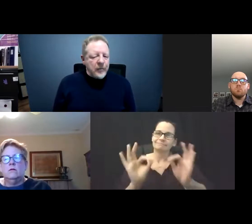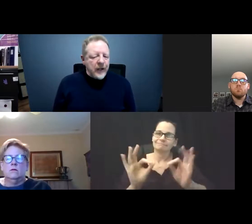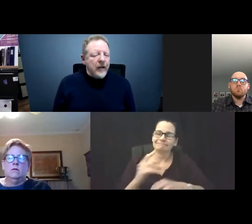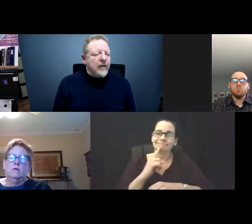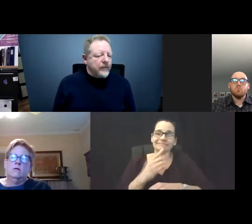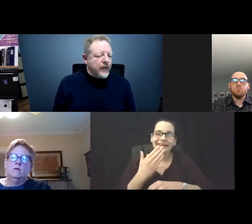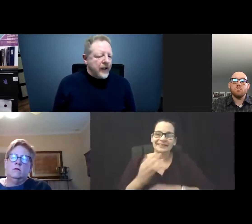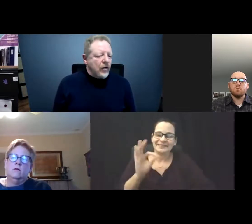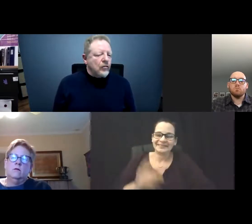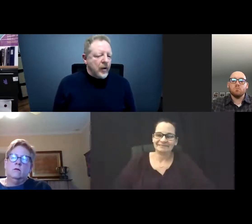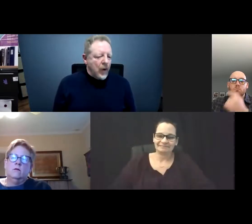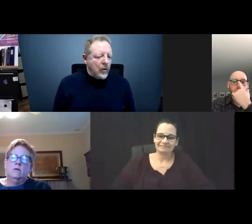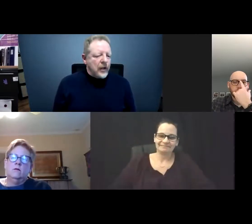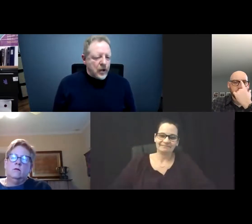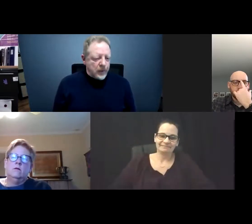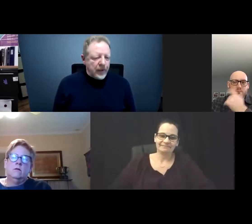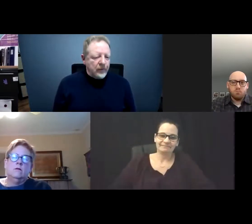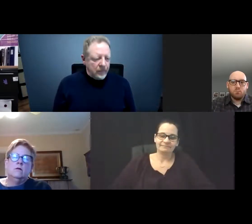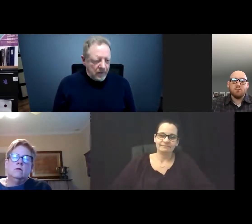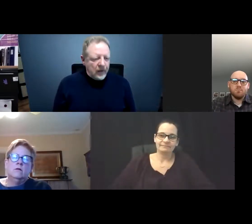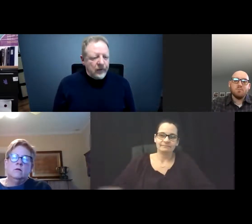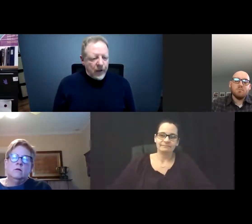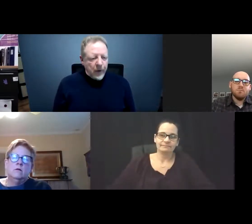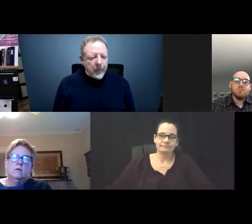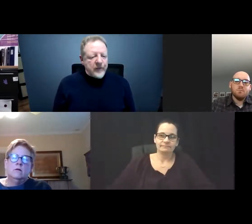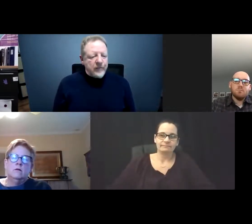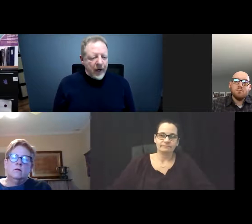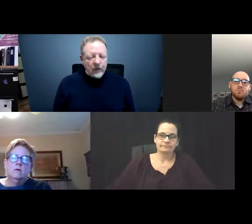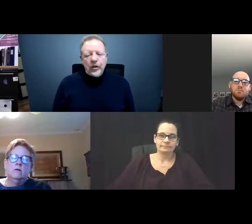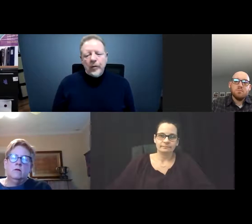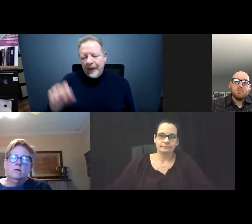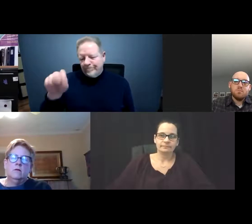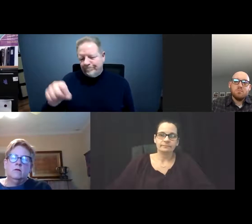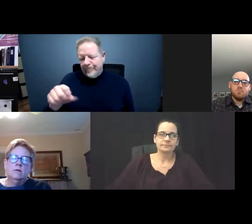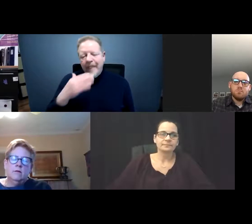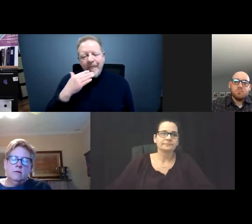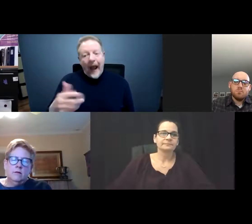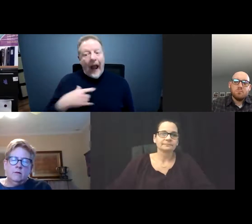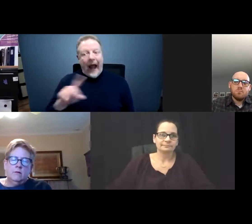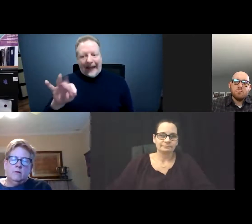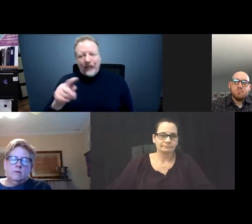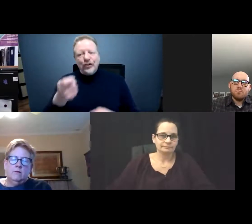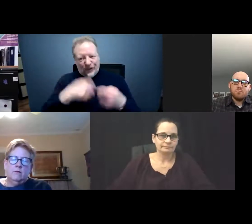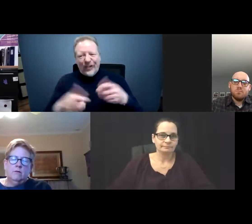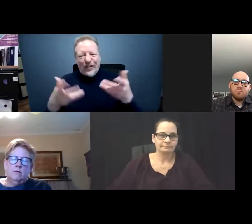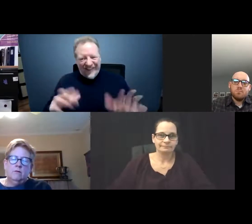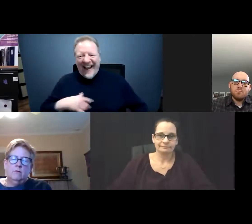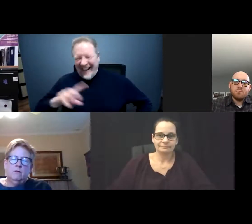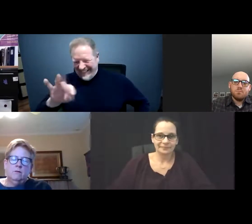be video remote interpreting. Yes, thank you. And I did. I did change it. It's